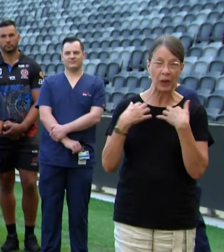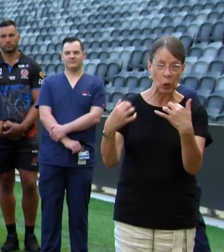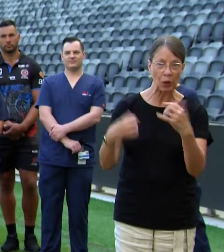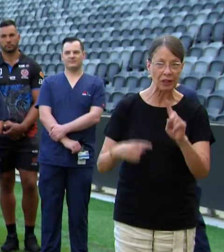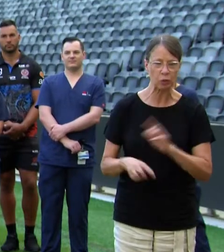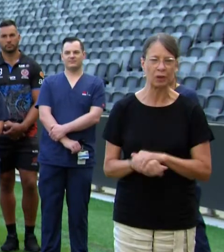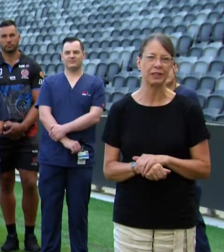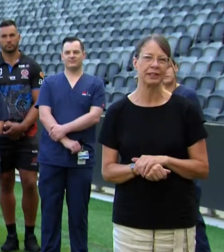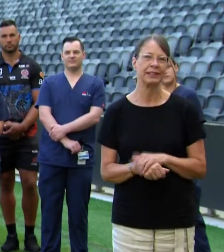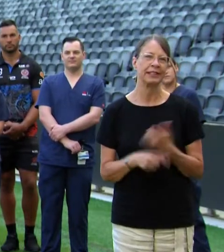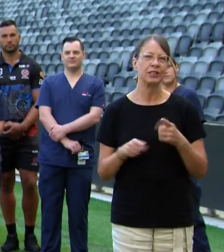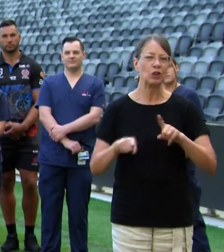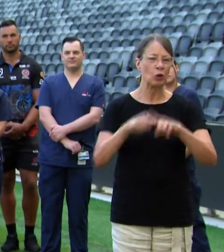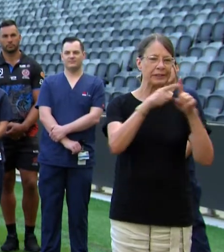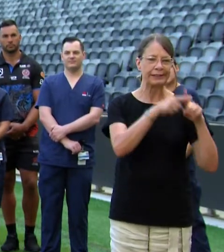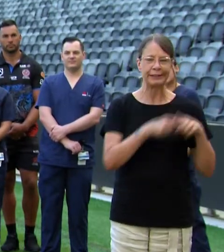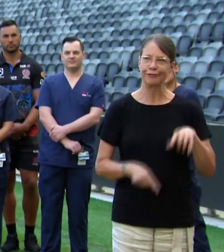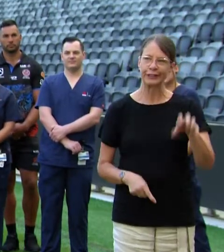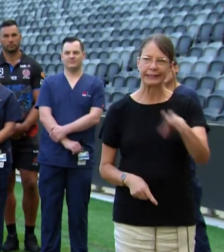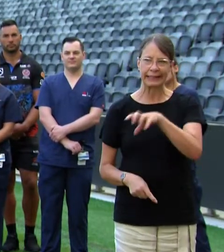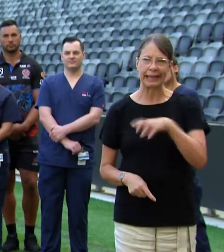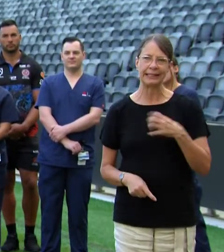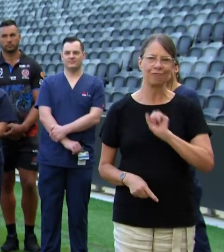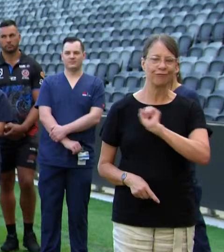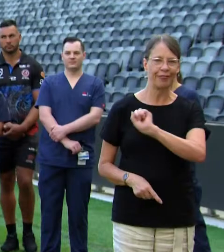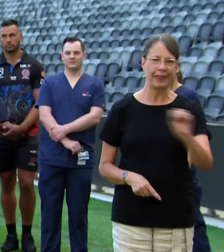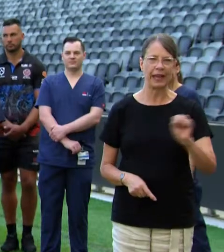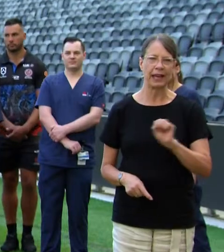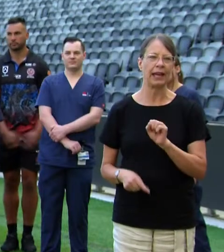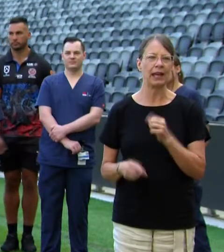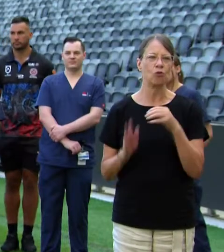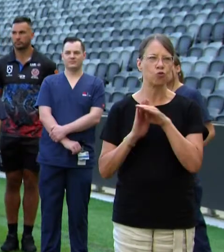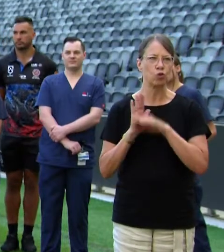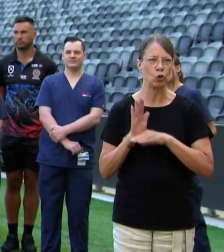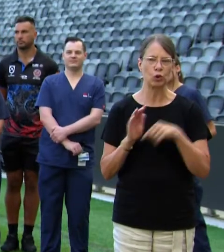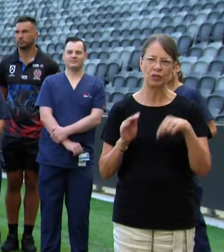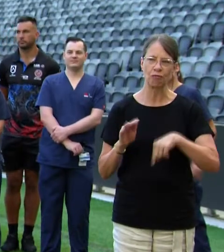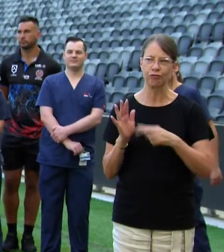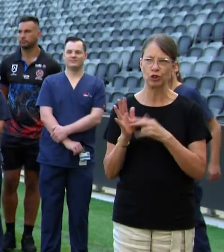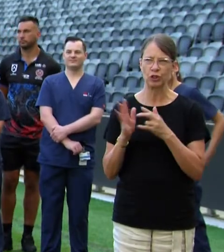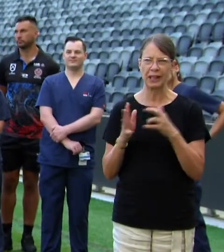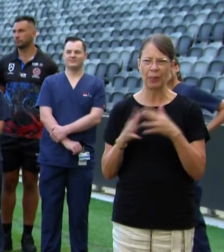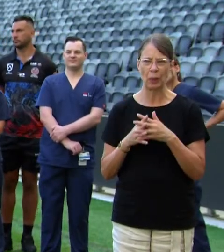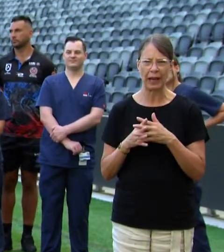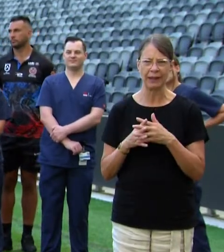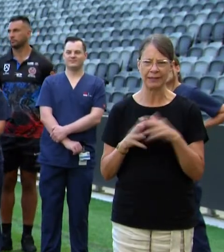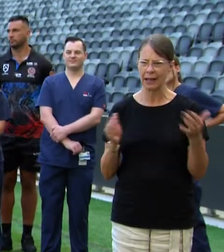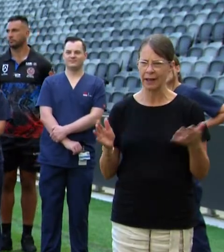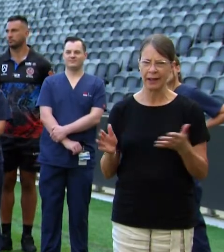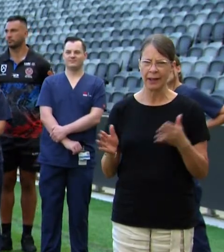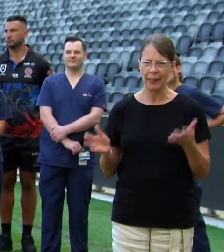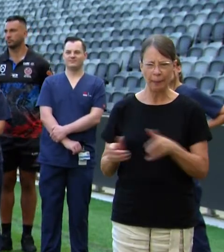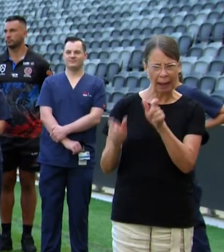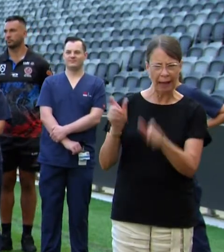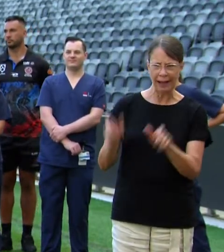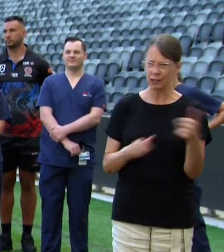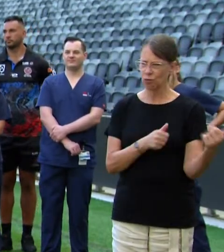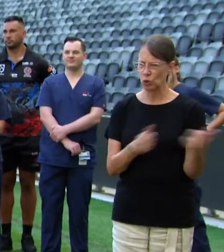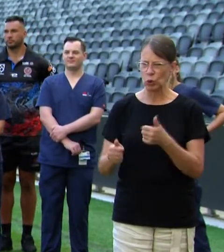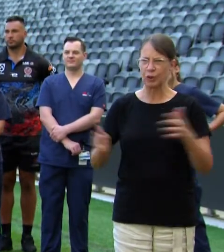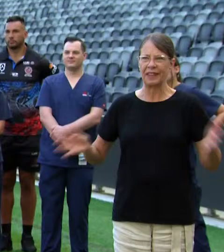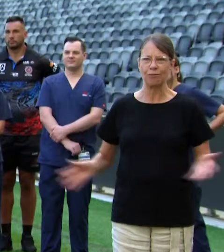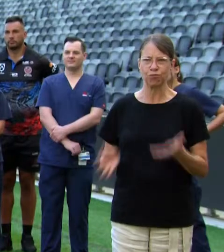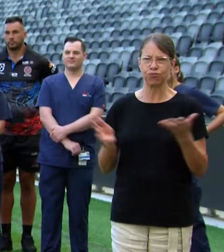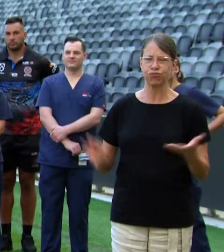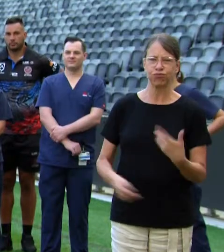orders in each and every state. So on Saturday in New South Wales, it's terrific. The players have shown a lot of leadership in promoting vaccination and boosters. We're going to have a